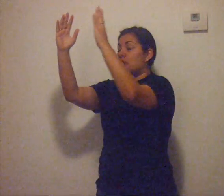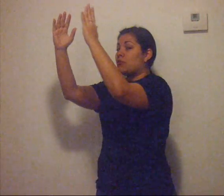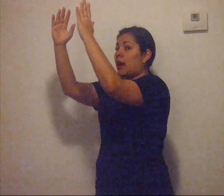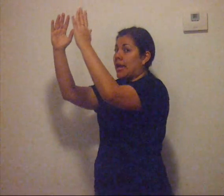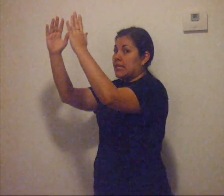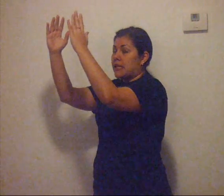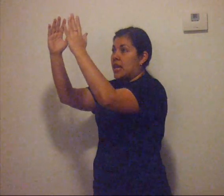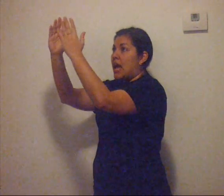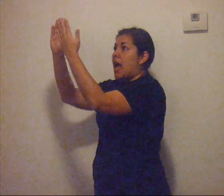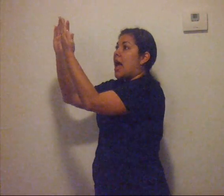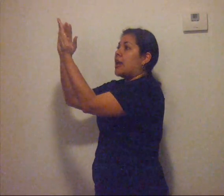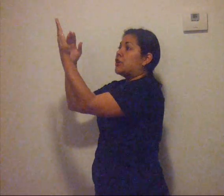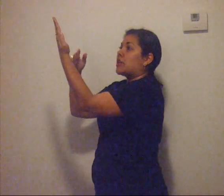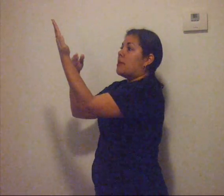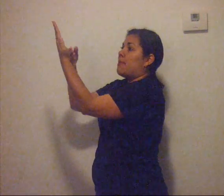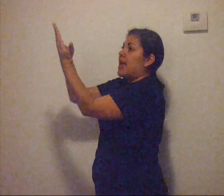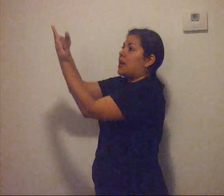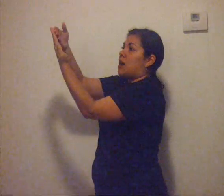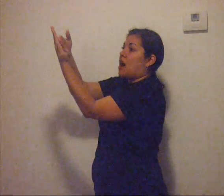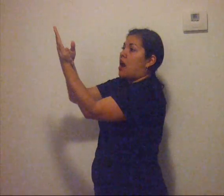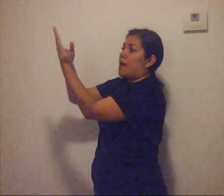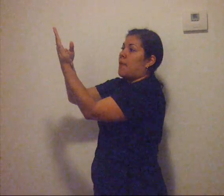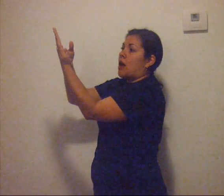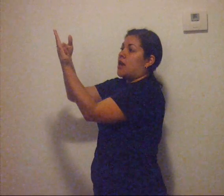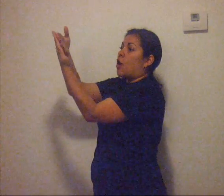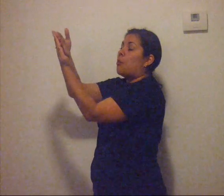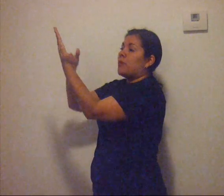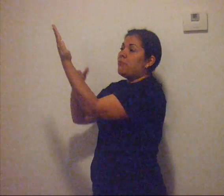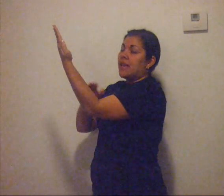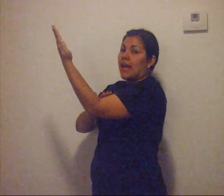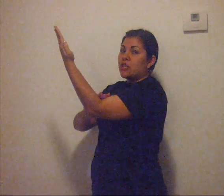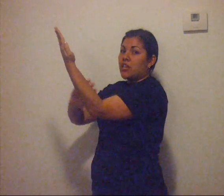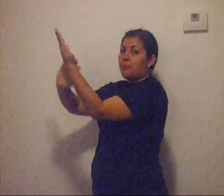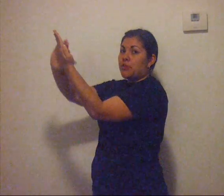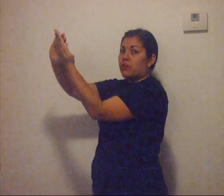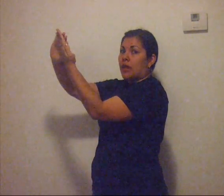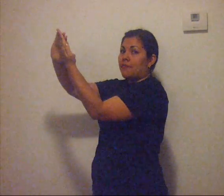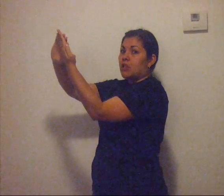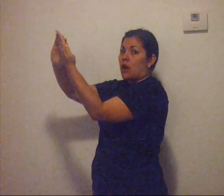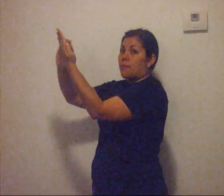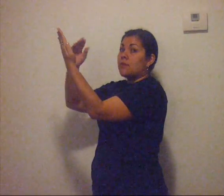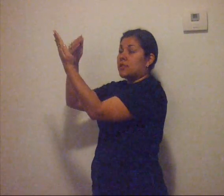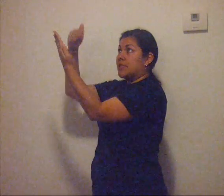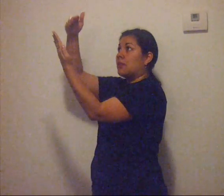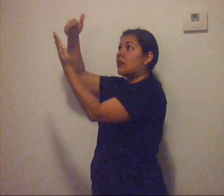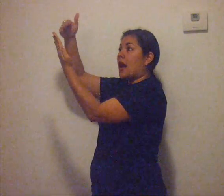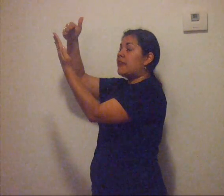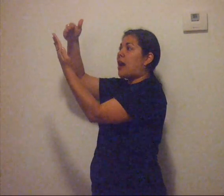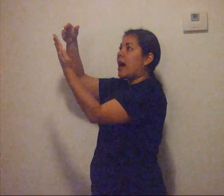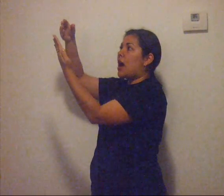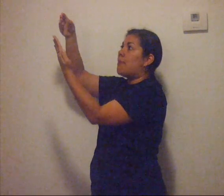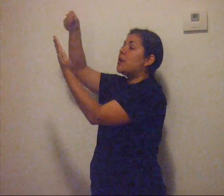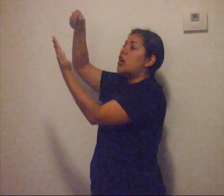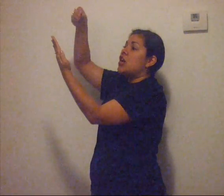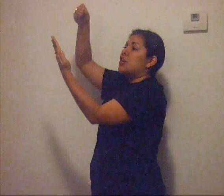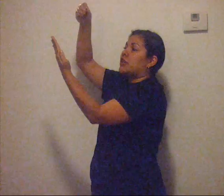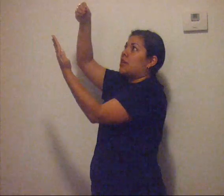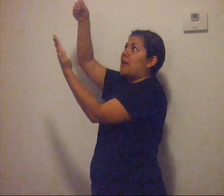your right, and you're going to make an open B handshake with your left arm, still kind of high up. You're going to